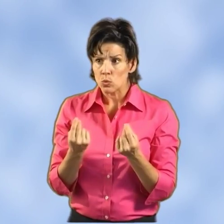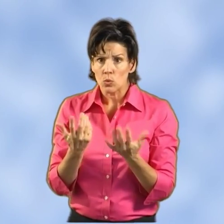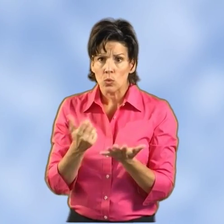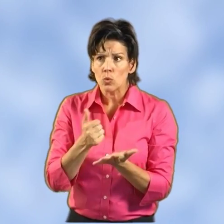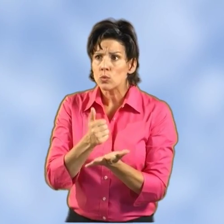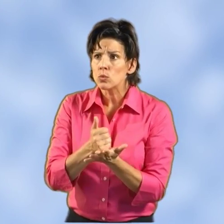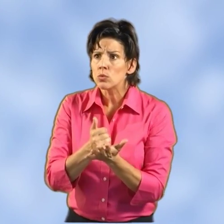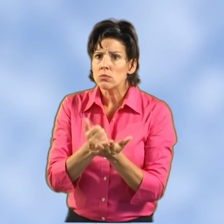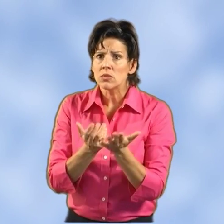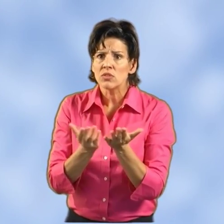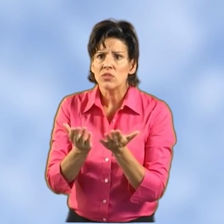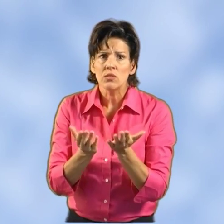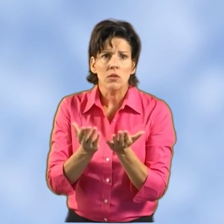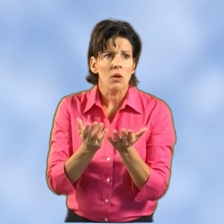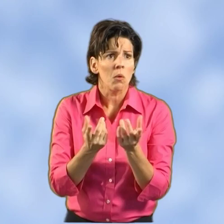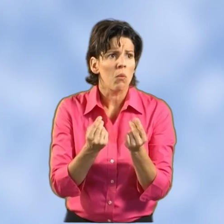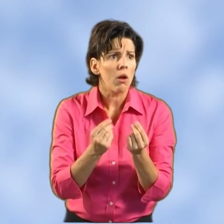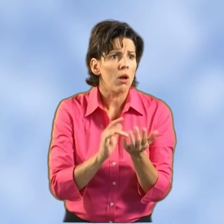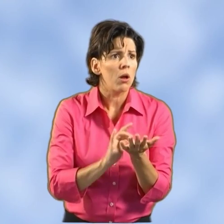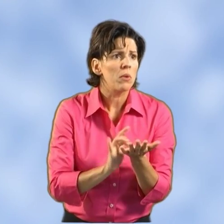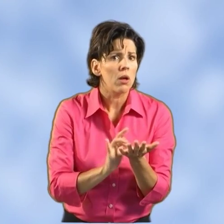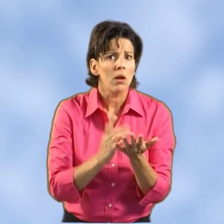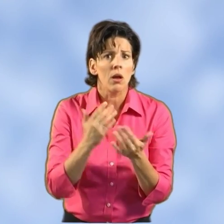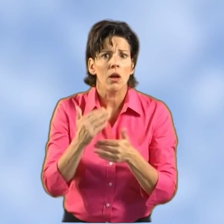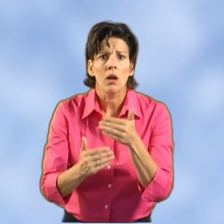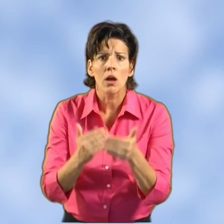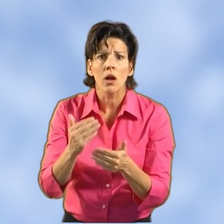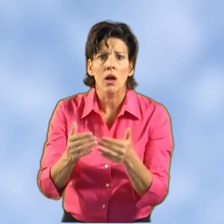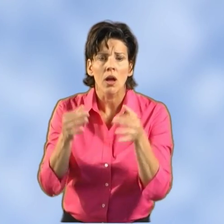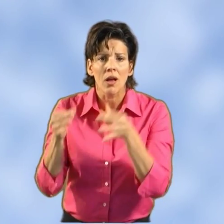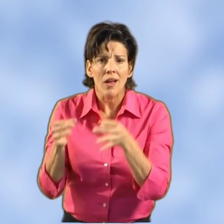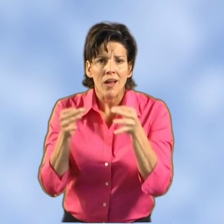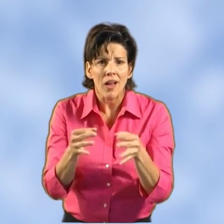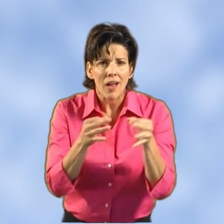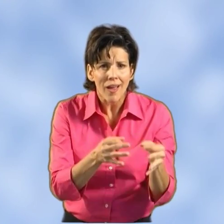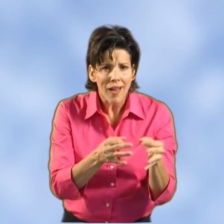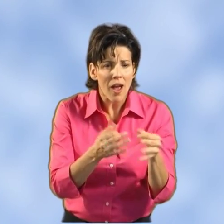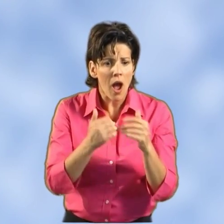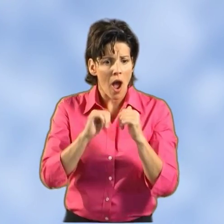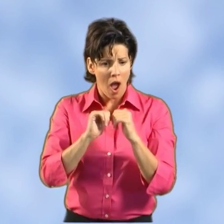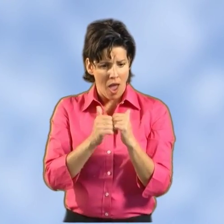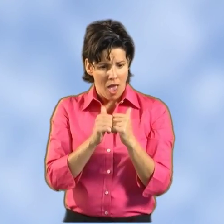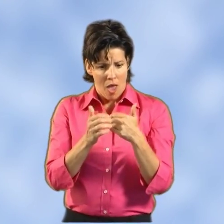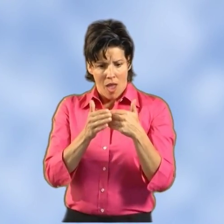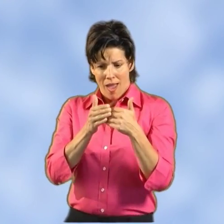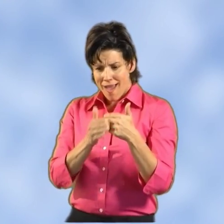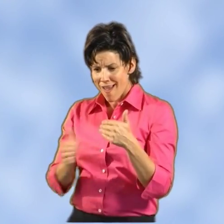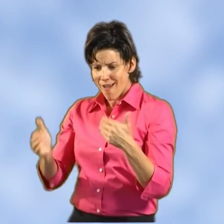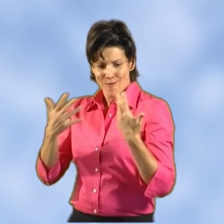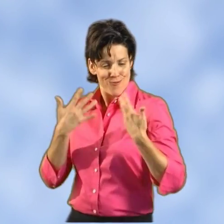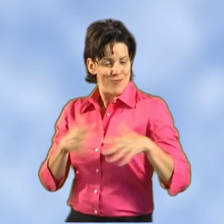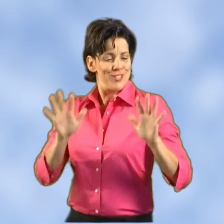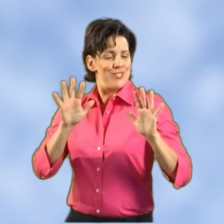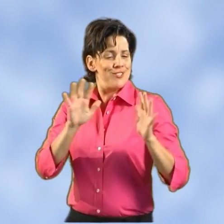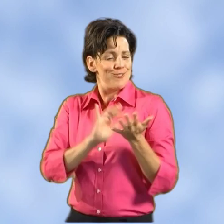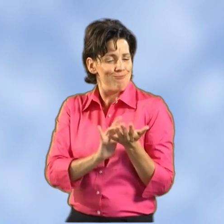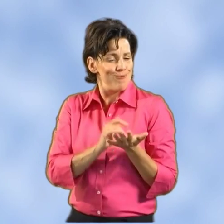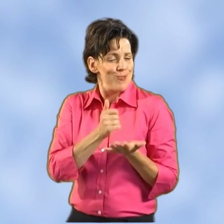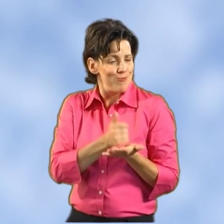Each woman also reacts differently when having to make decisions about treatment. And women cope differently with how